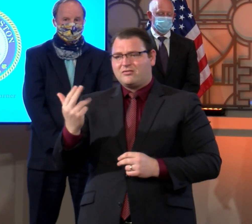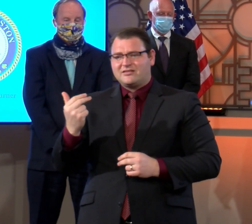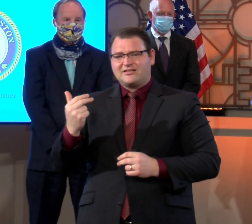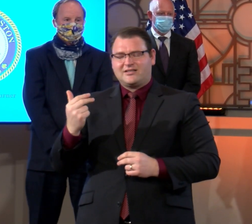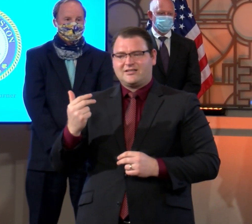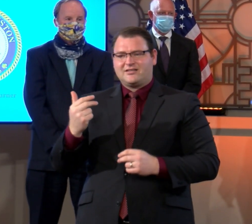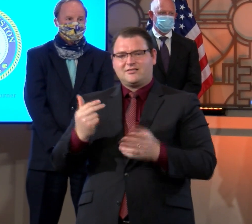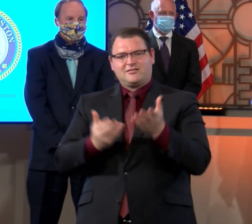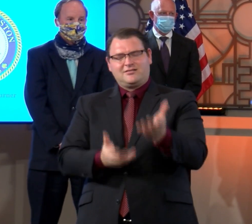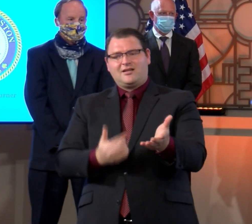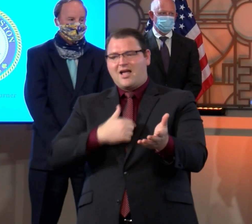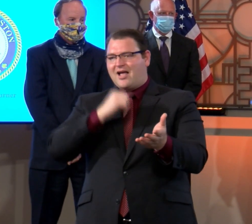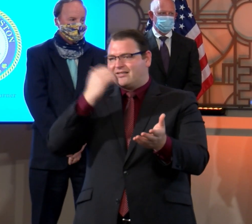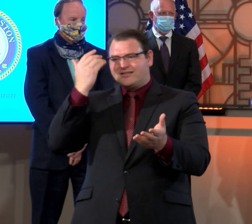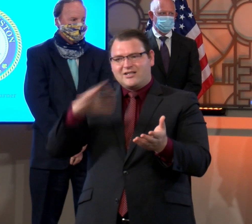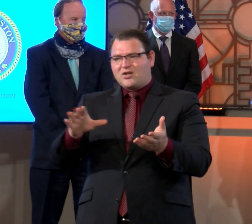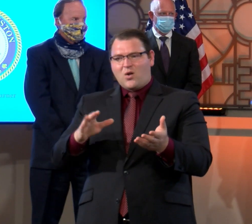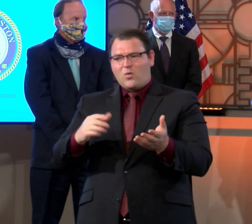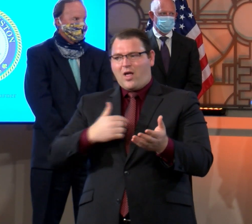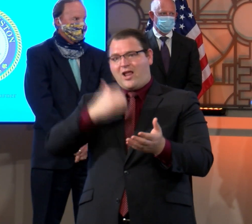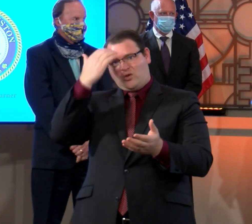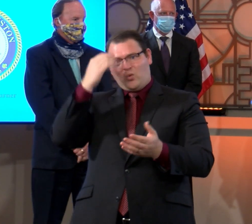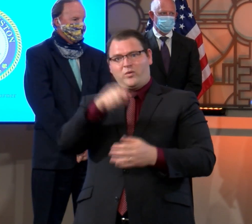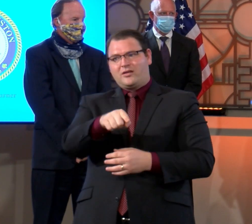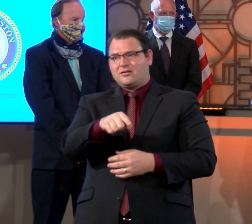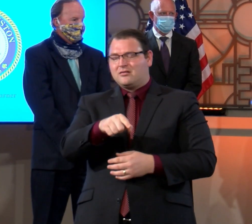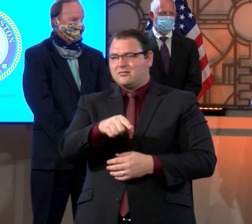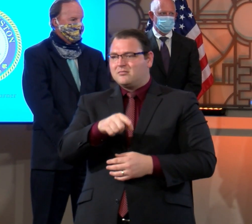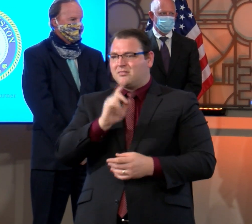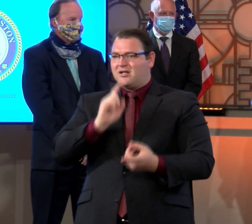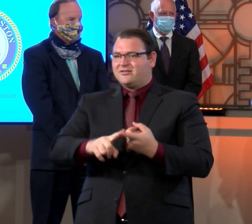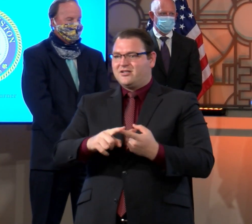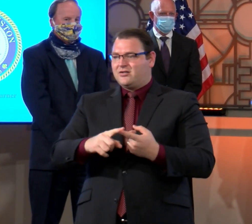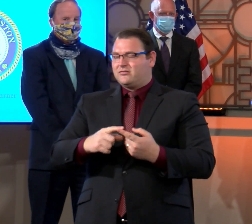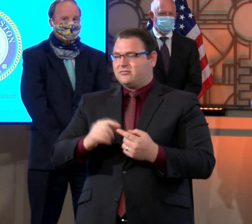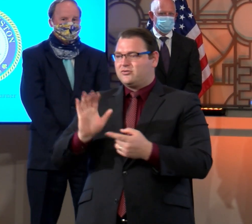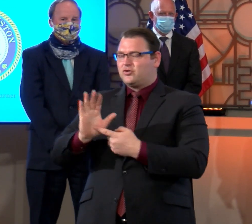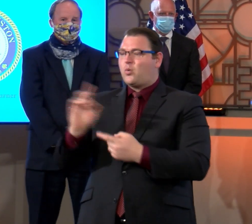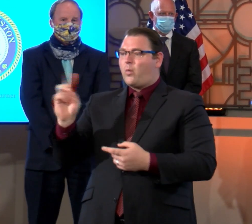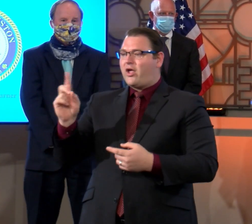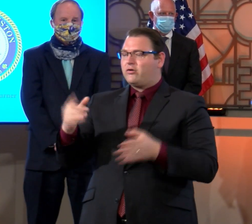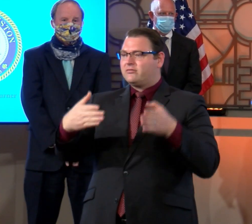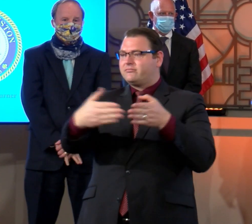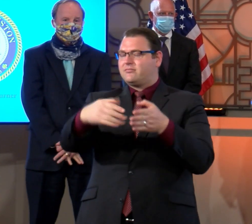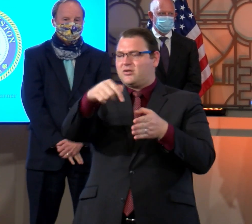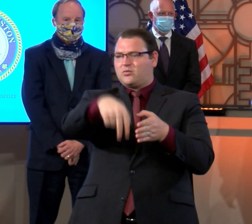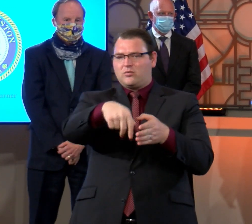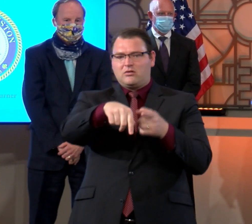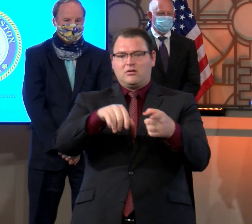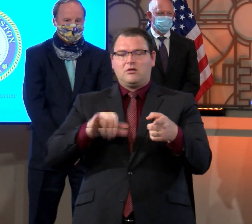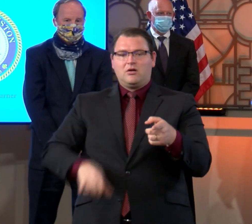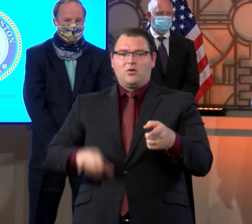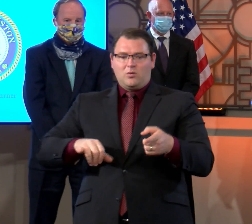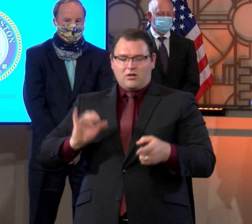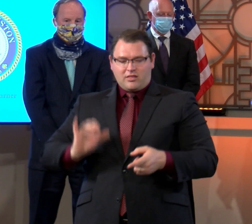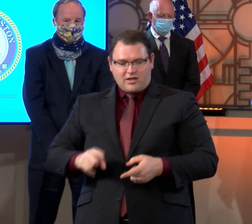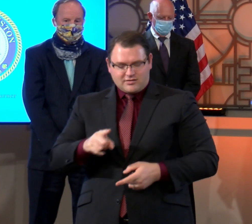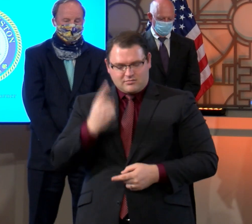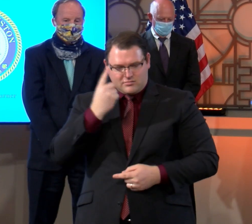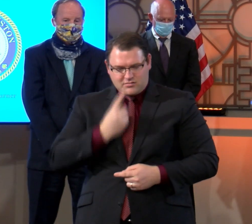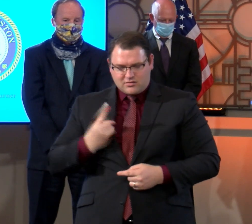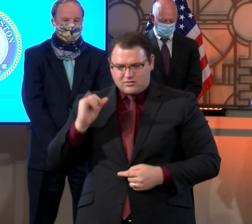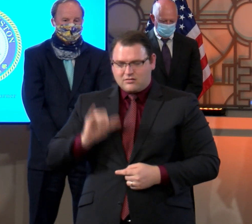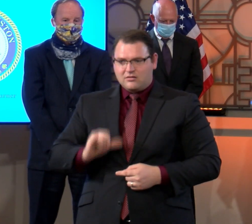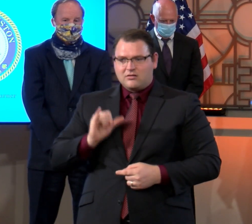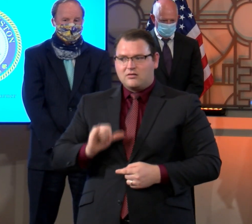realize that I knew Willie up until they showed where he stood back in the corner there. Like the mayor said, he